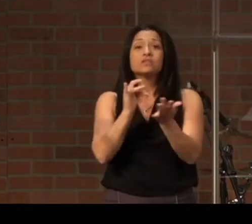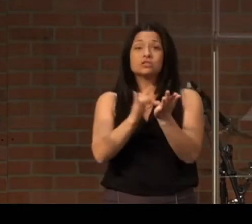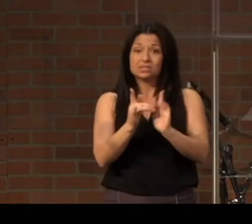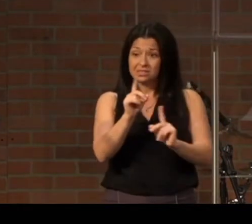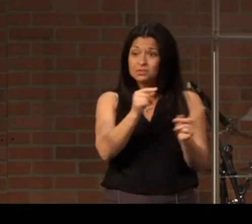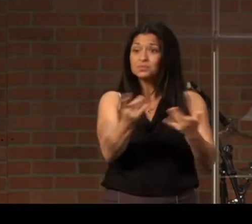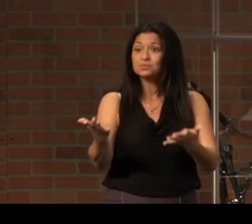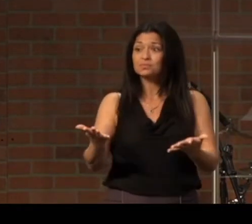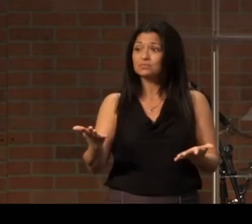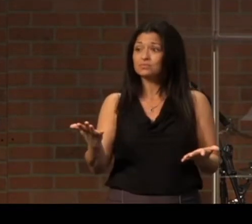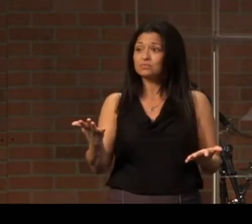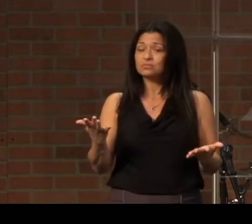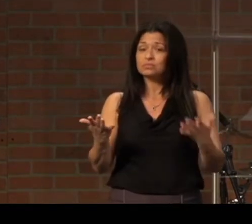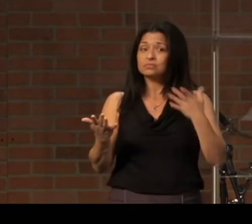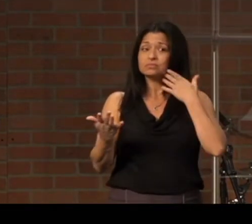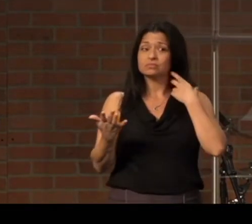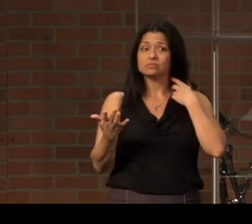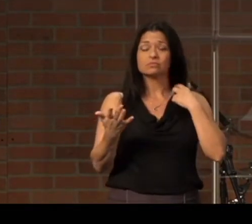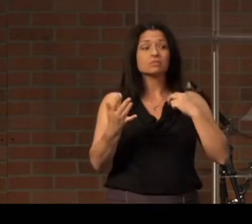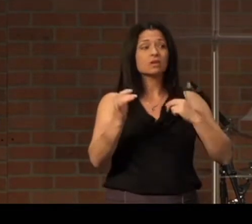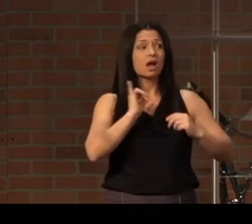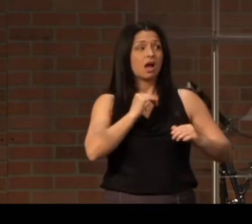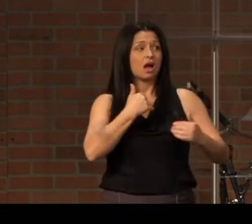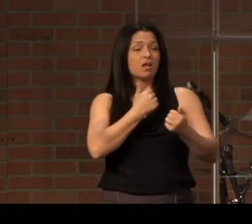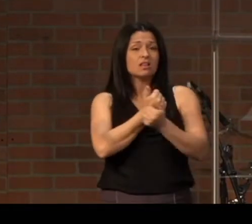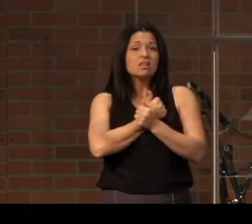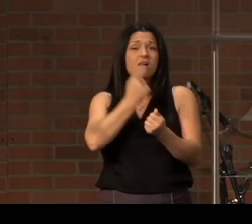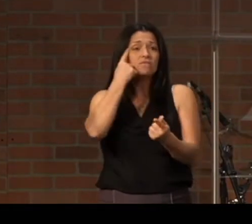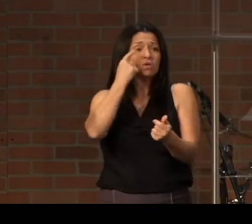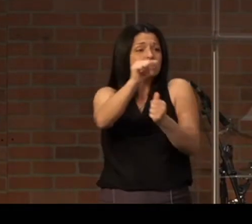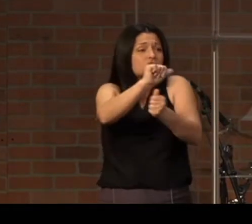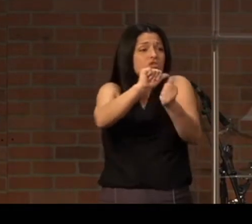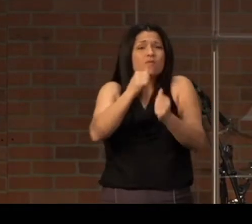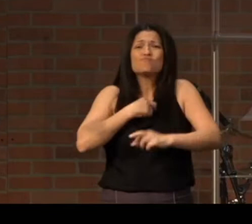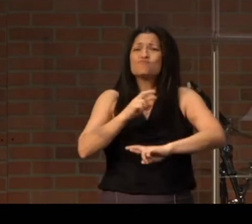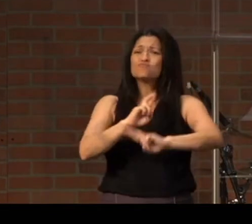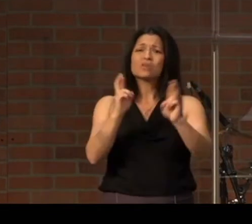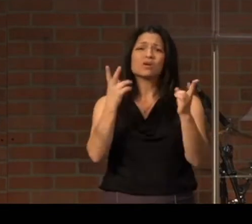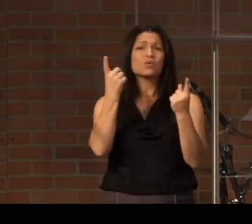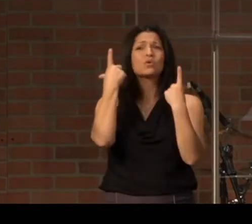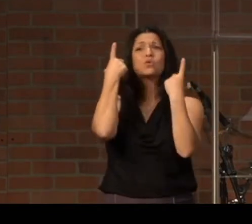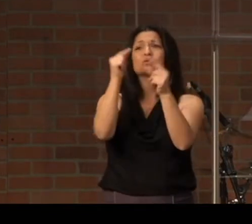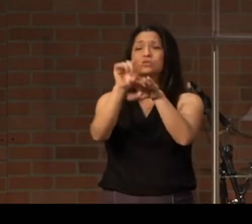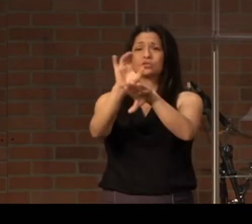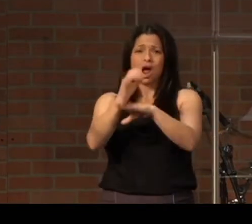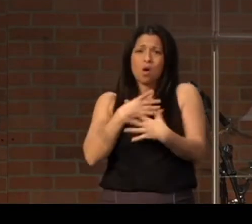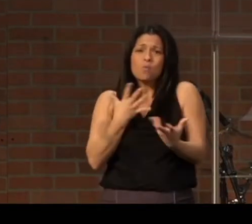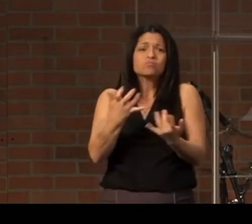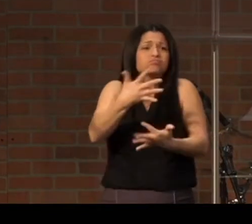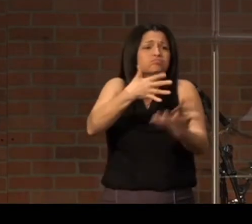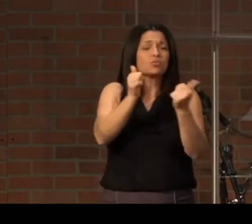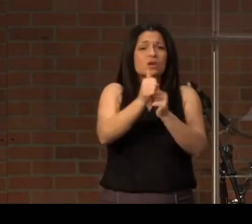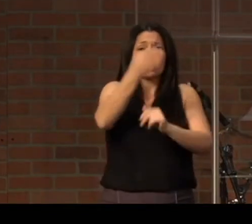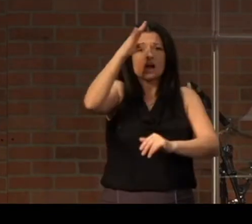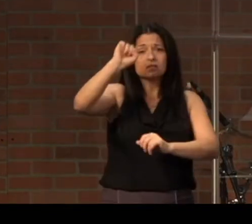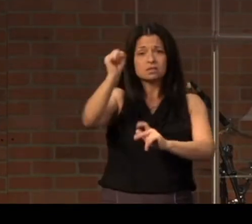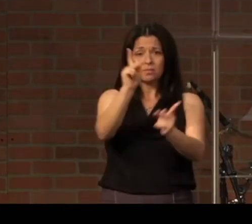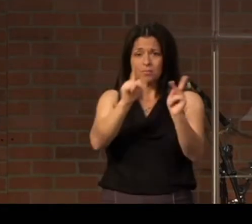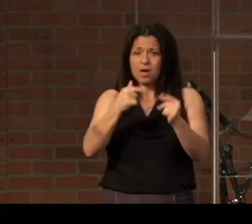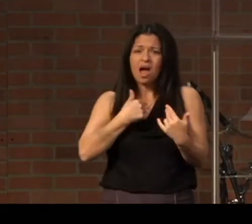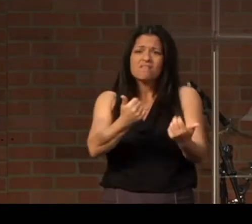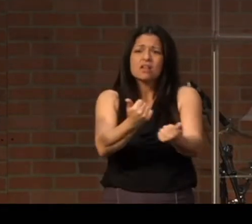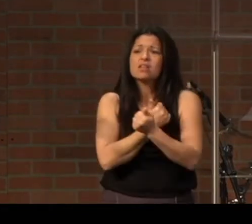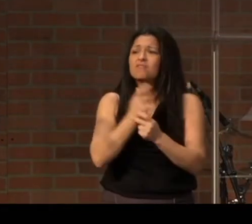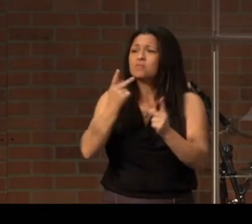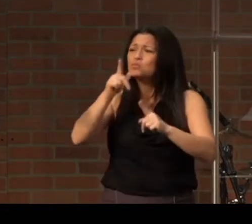you? I had a love for one another. I wanted to go to church. I wanted to be around God's people. I had a love for lost people.